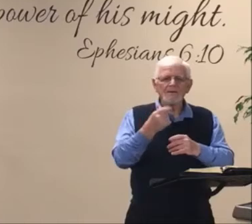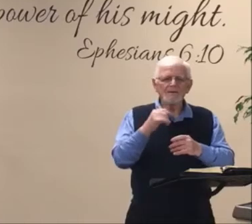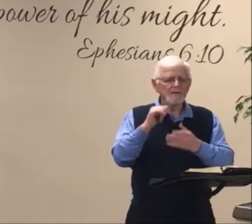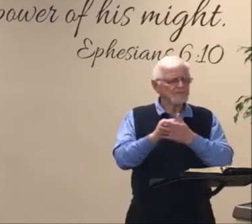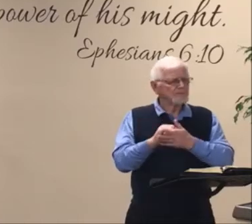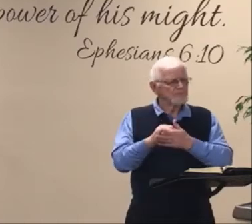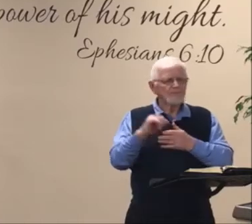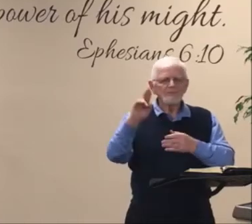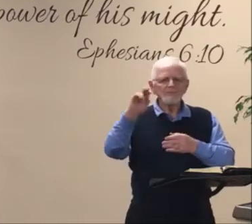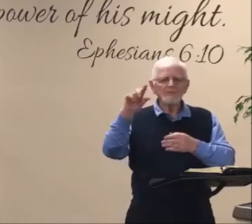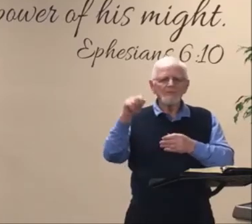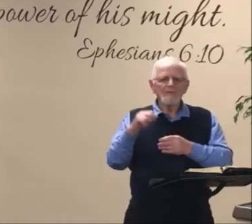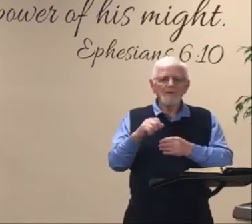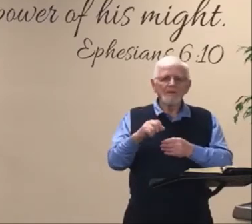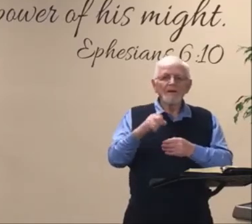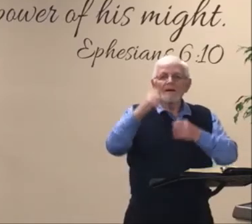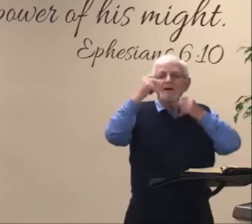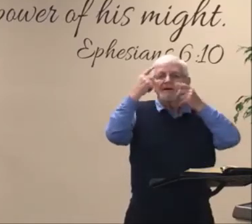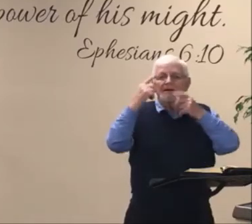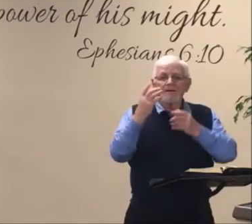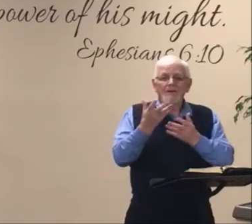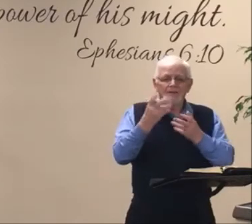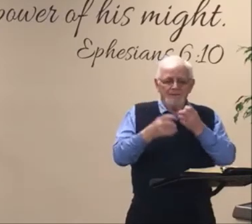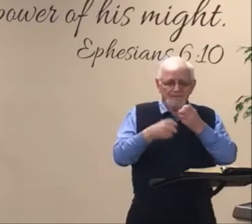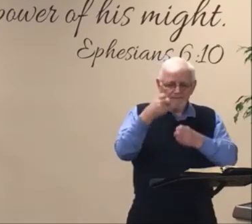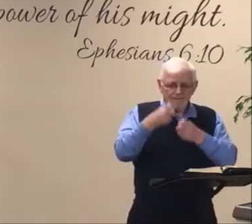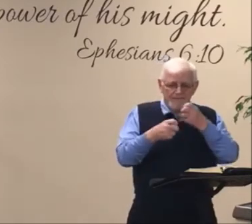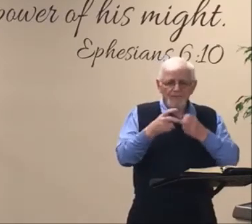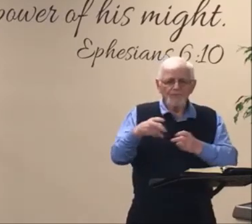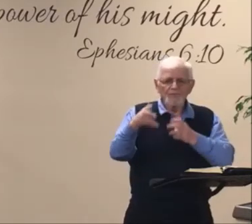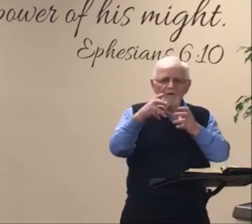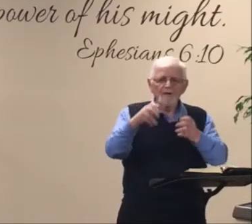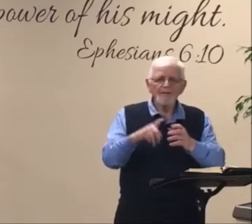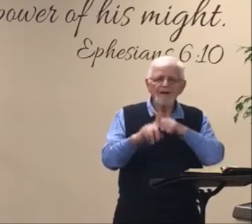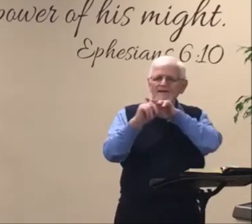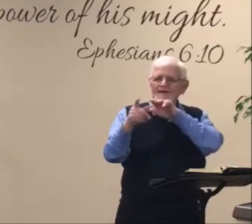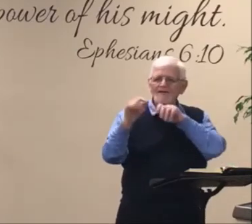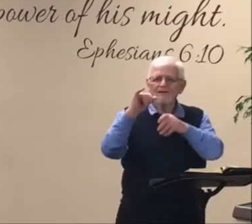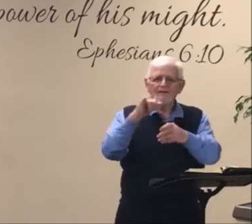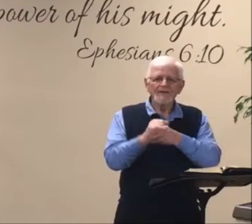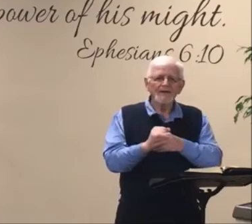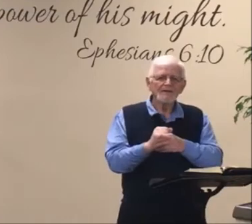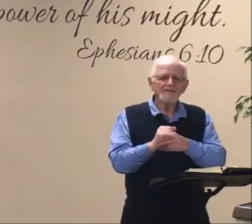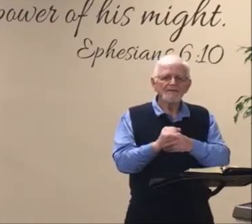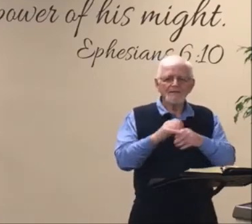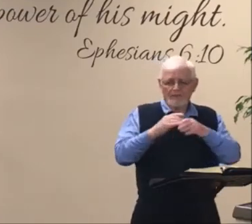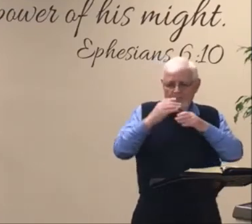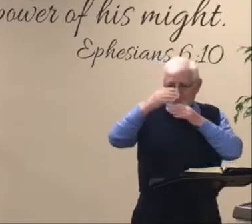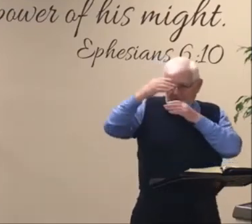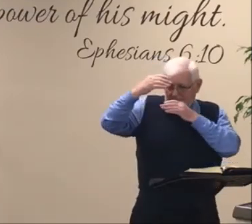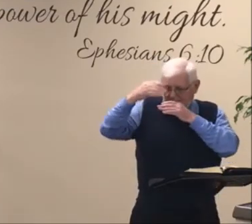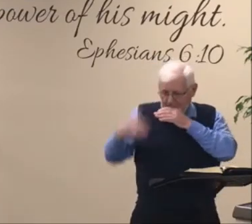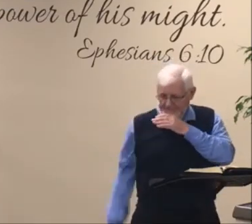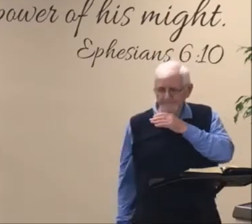this, reality may be a rough road, but escape from it is a precipice.